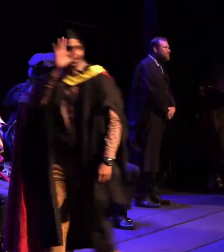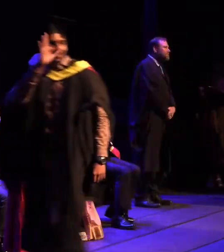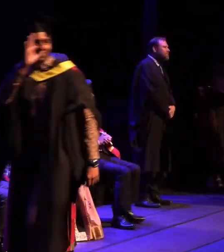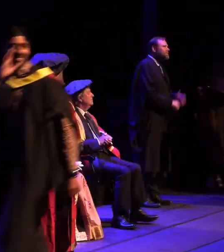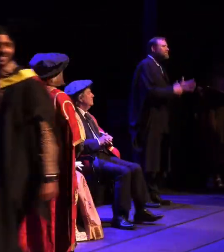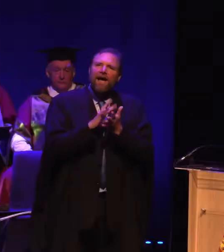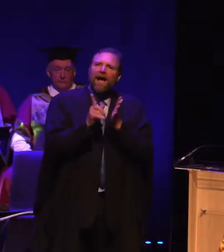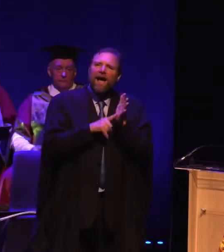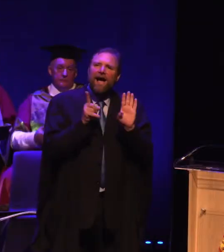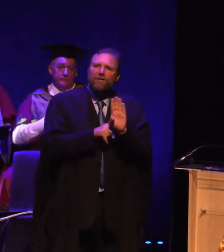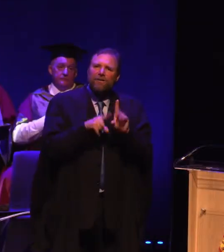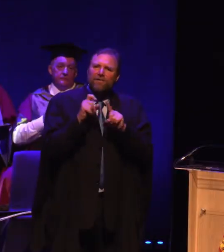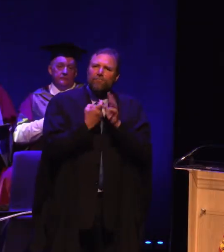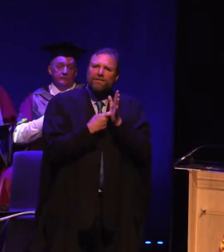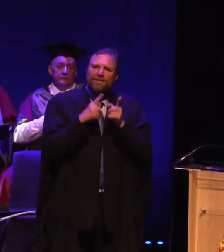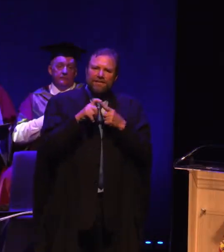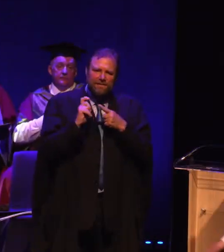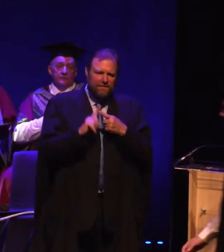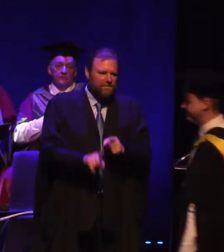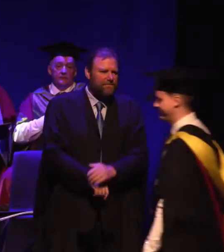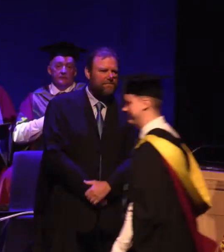Ashley Priest.